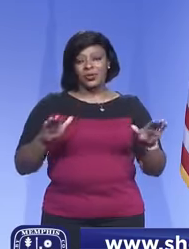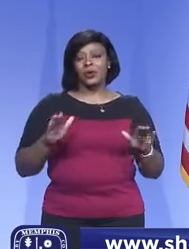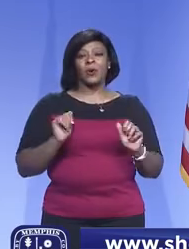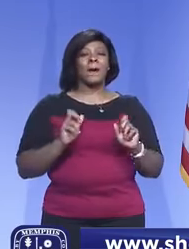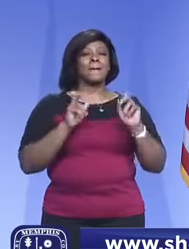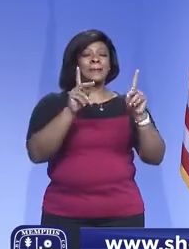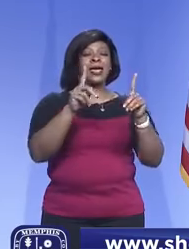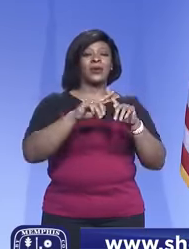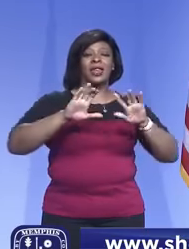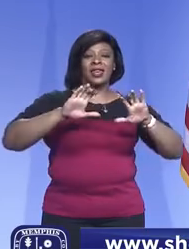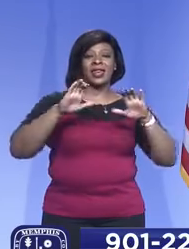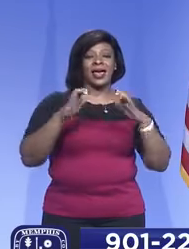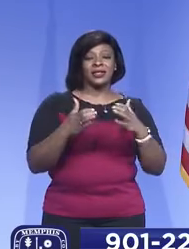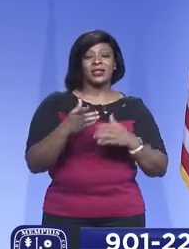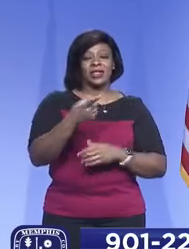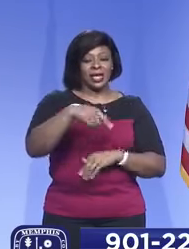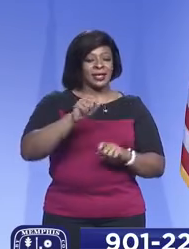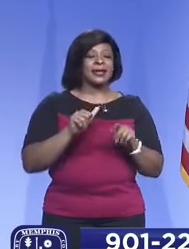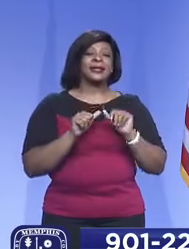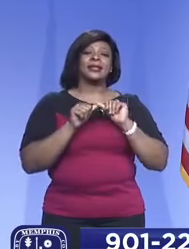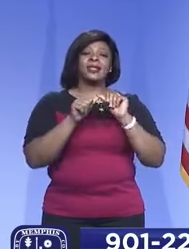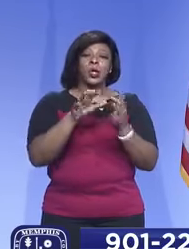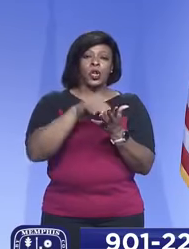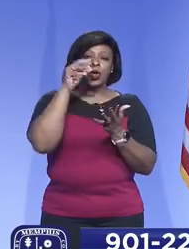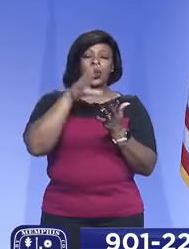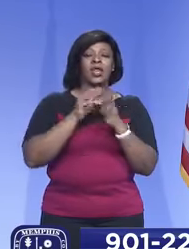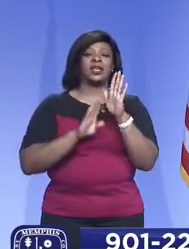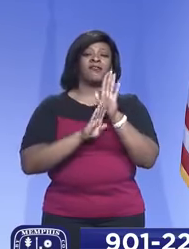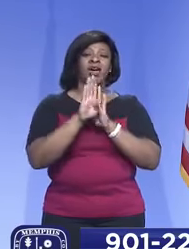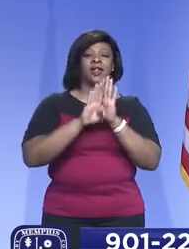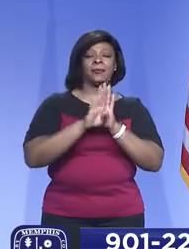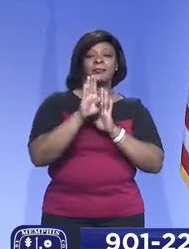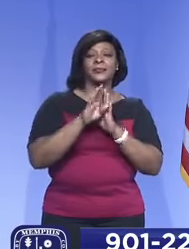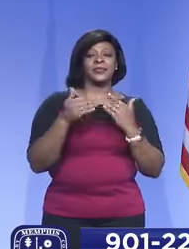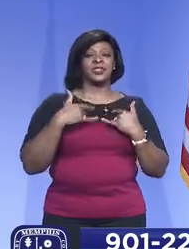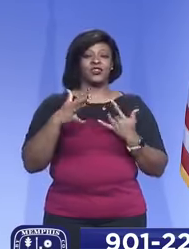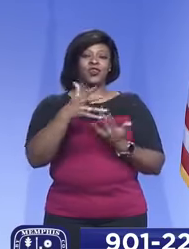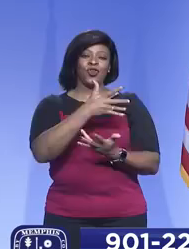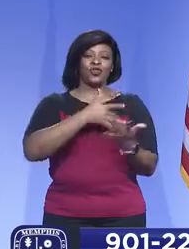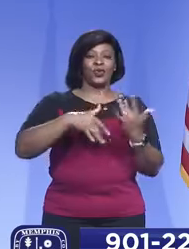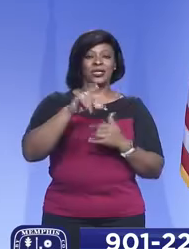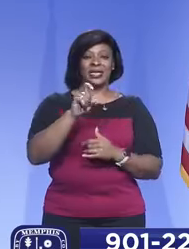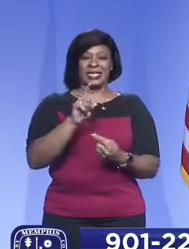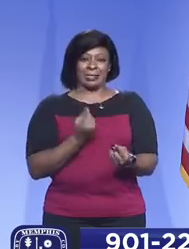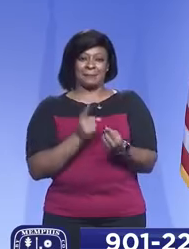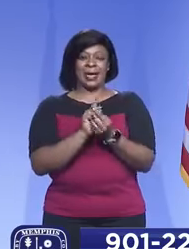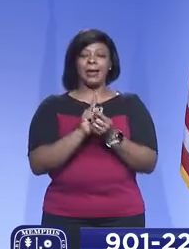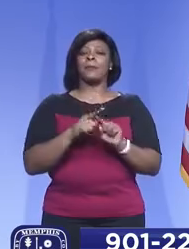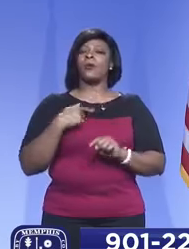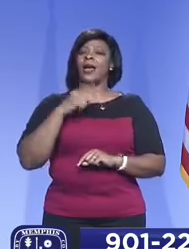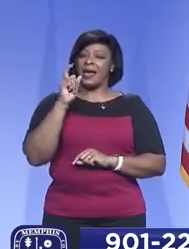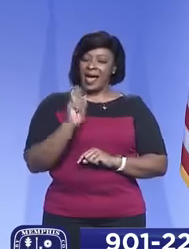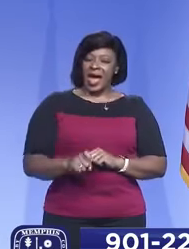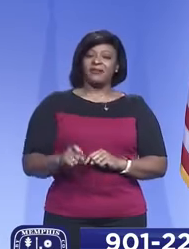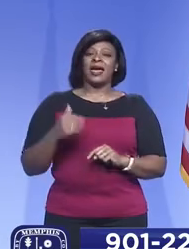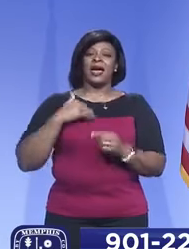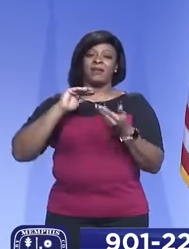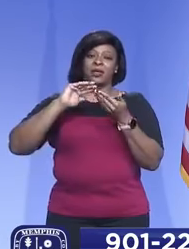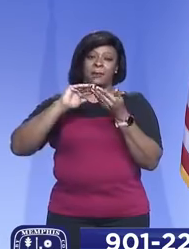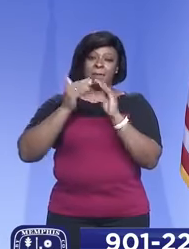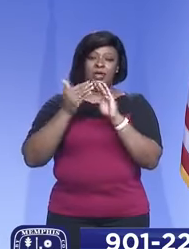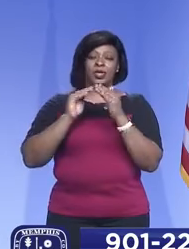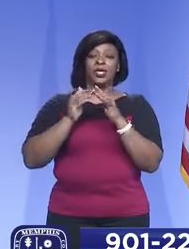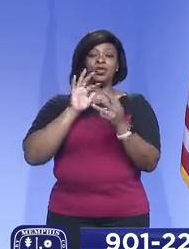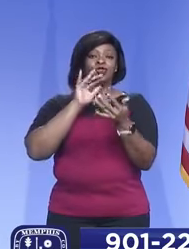back to the classroom so that they can continue to learn, develop, and have their social needs met, but we have to get community